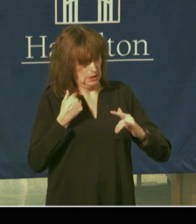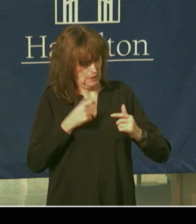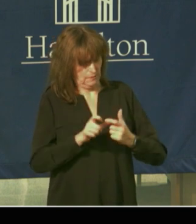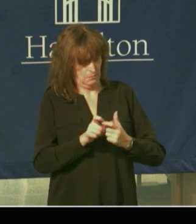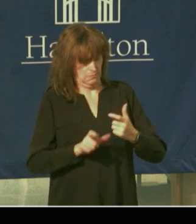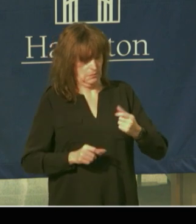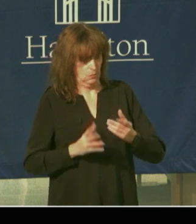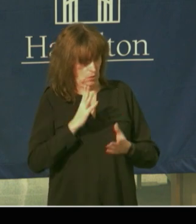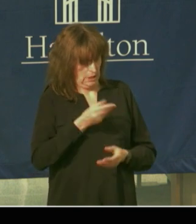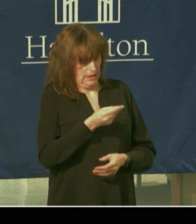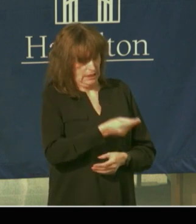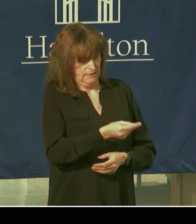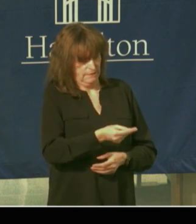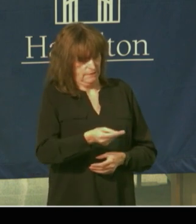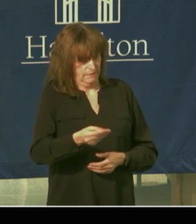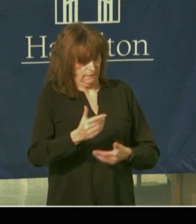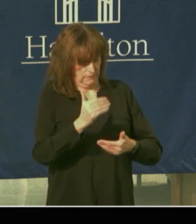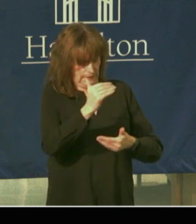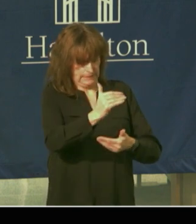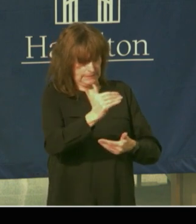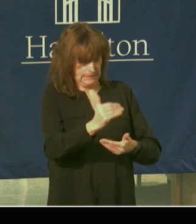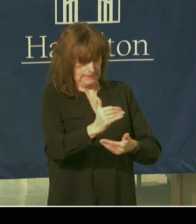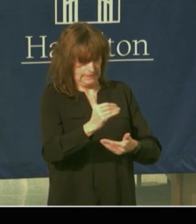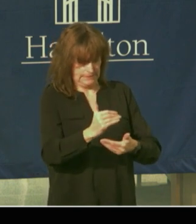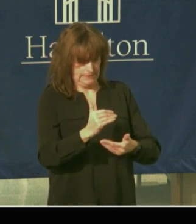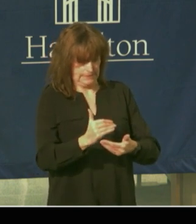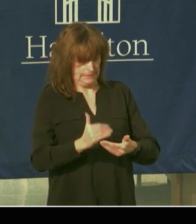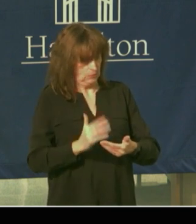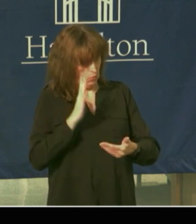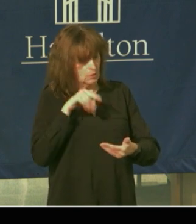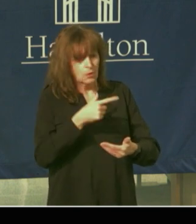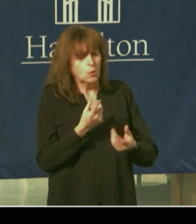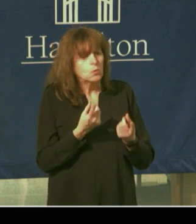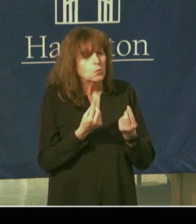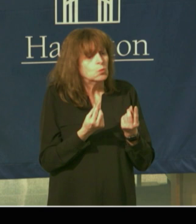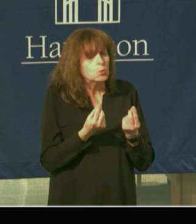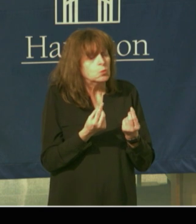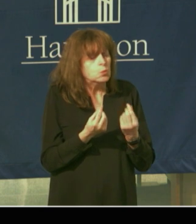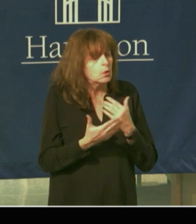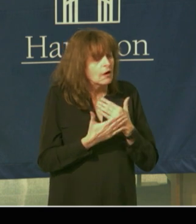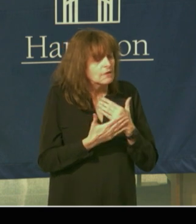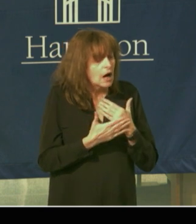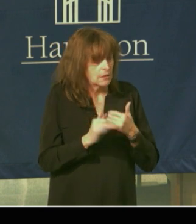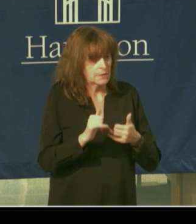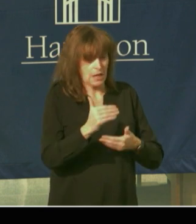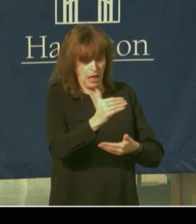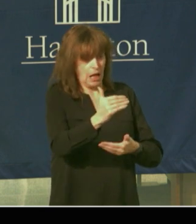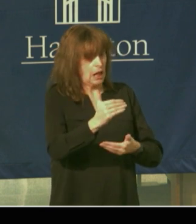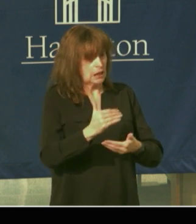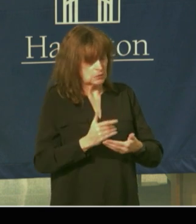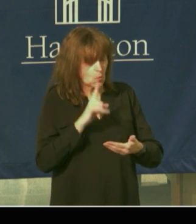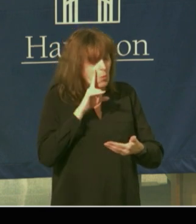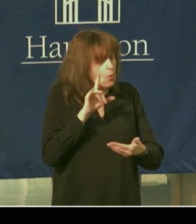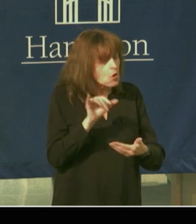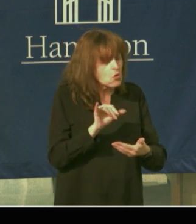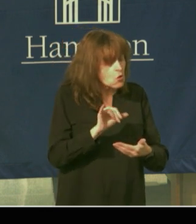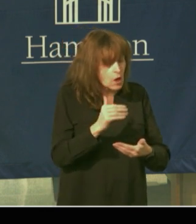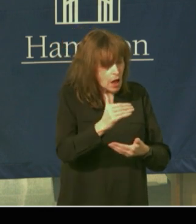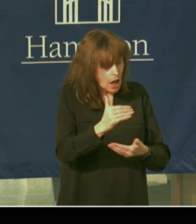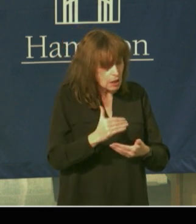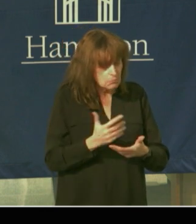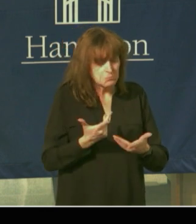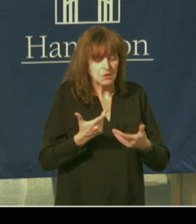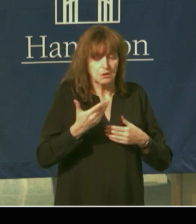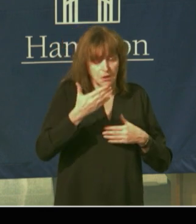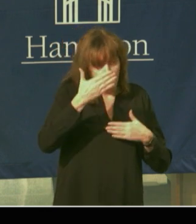or giving them instructions. One of the instructions is what symptoms to look for. So developing a fever,